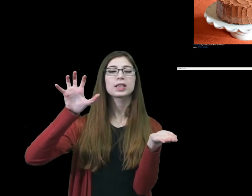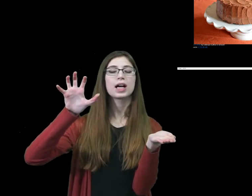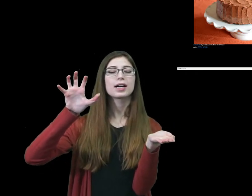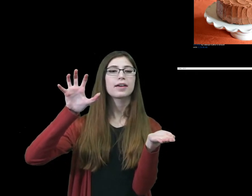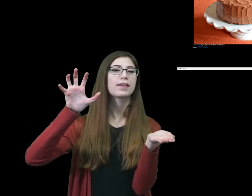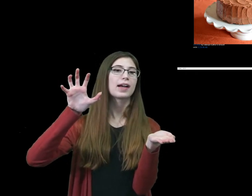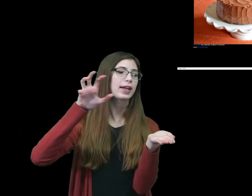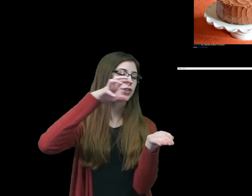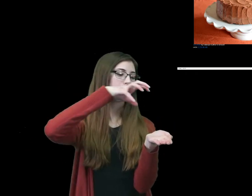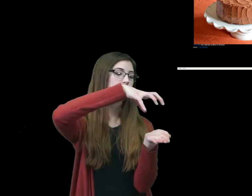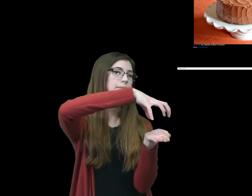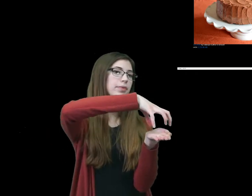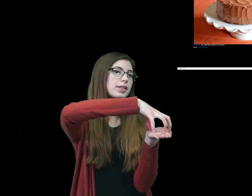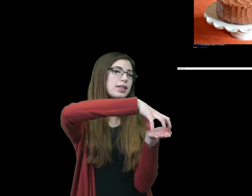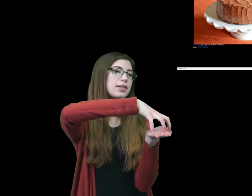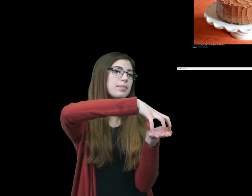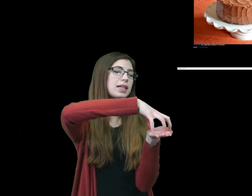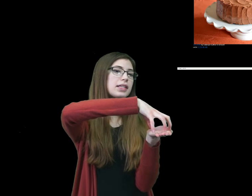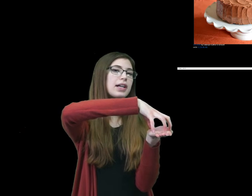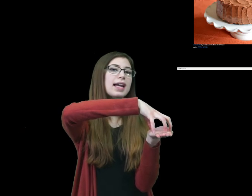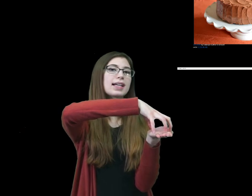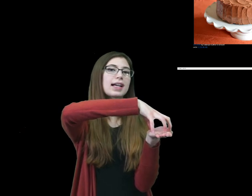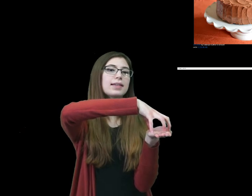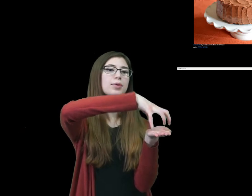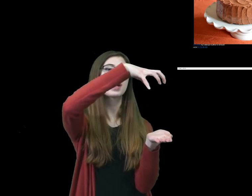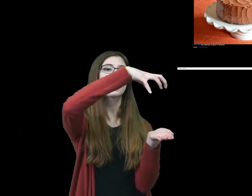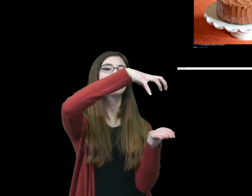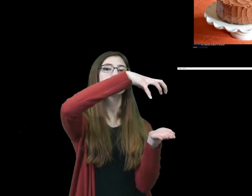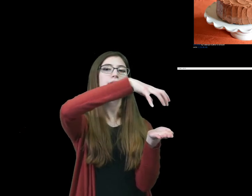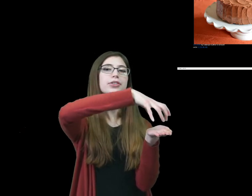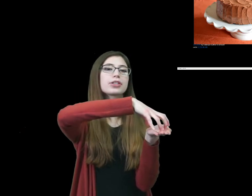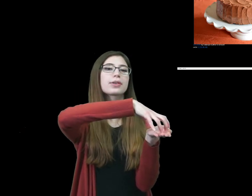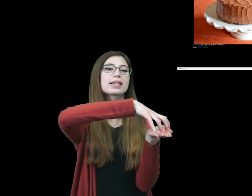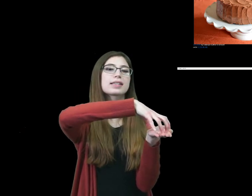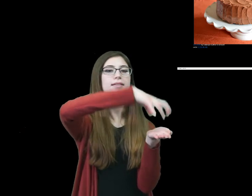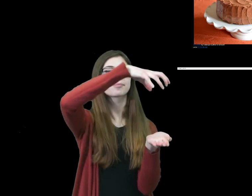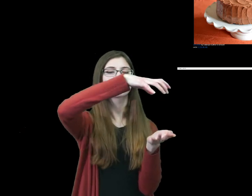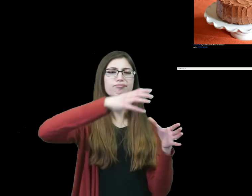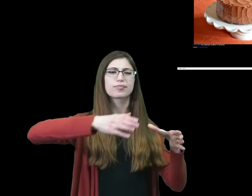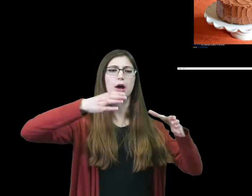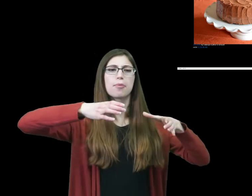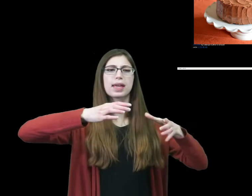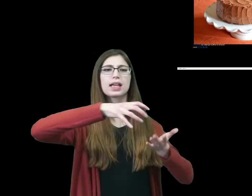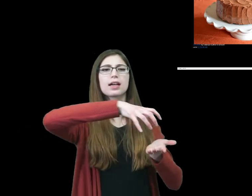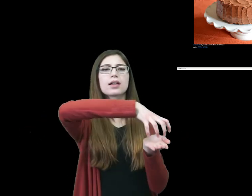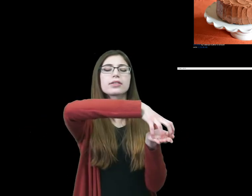clawed 5 handshake. Start at the base of your cake and then move up to show that it's a big, tall